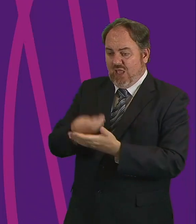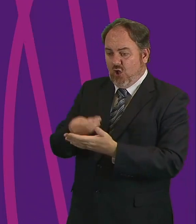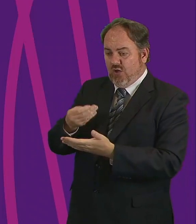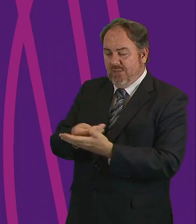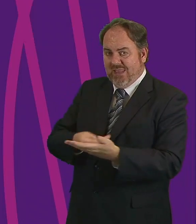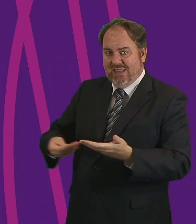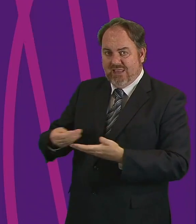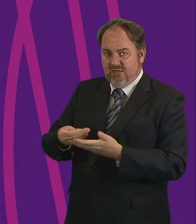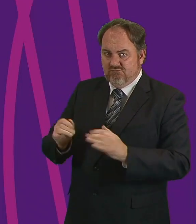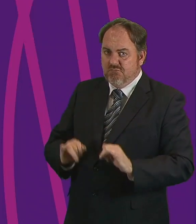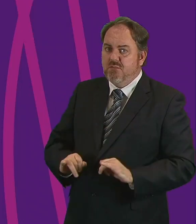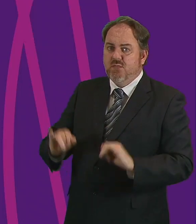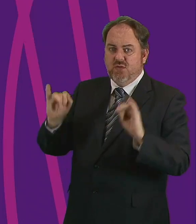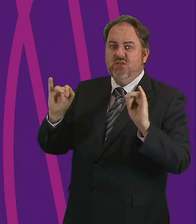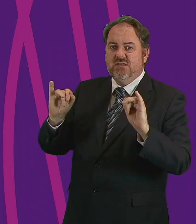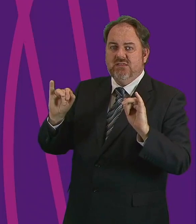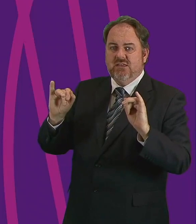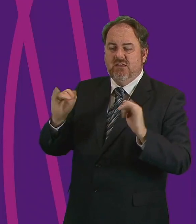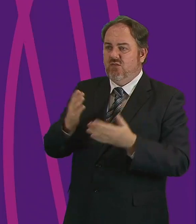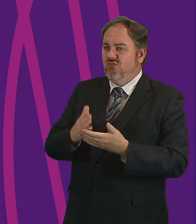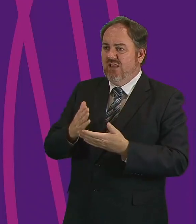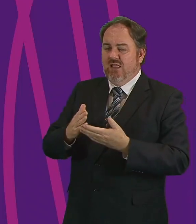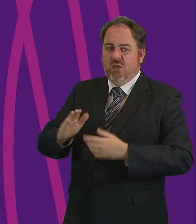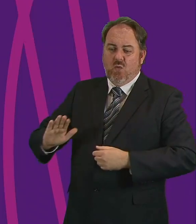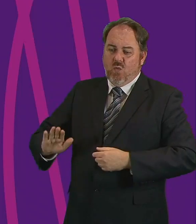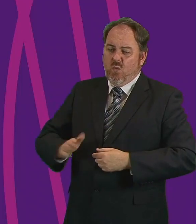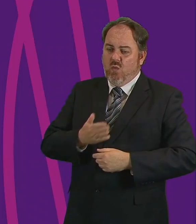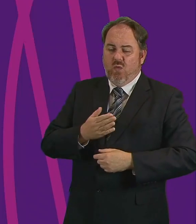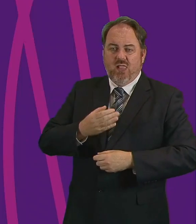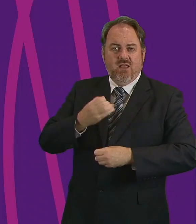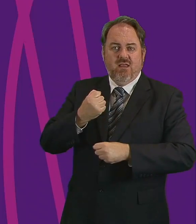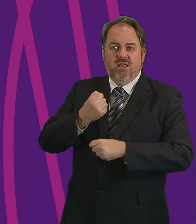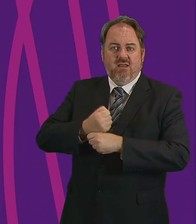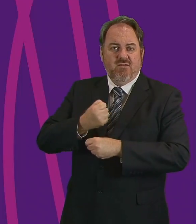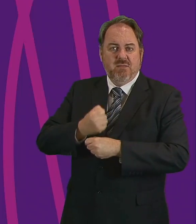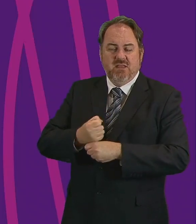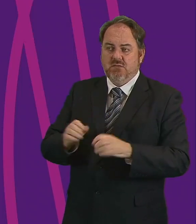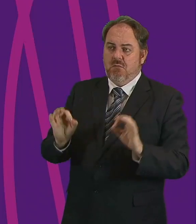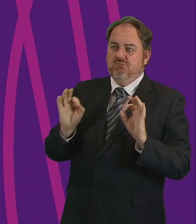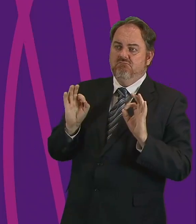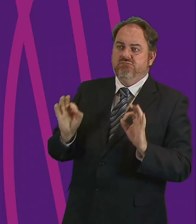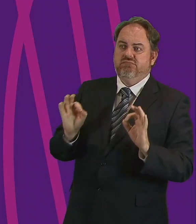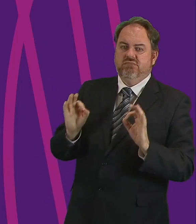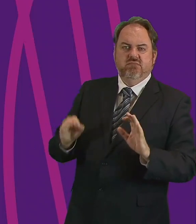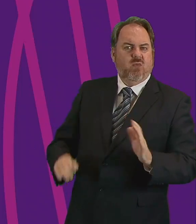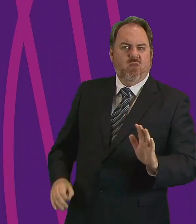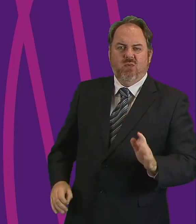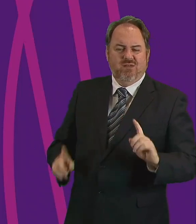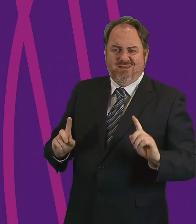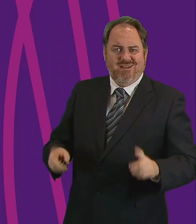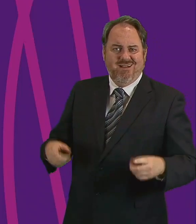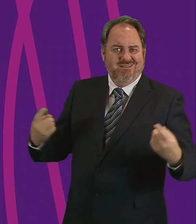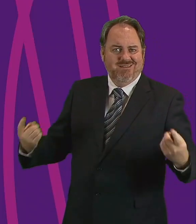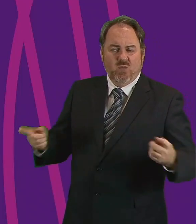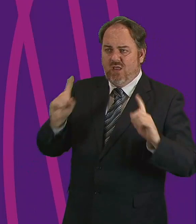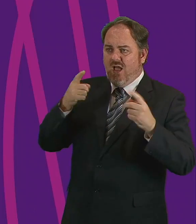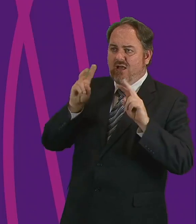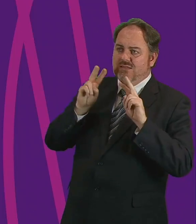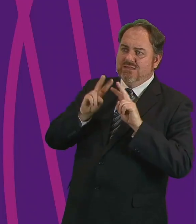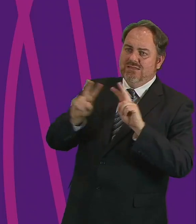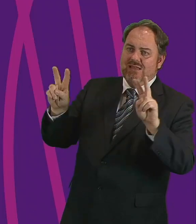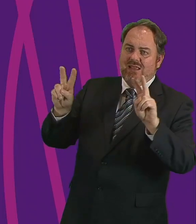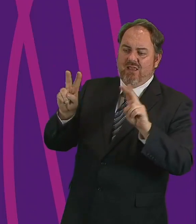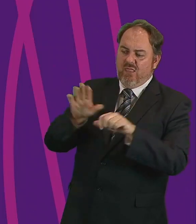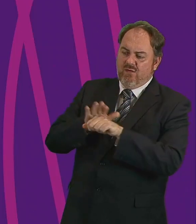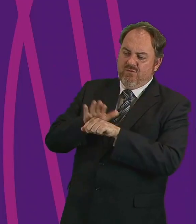would be reasonable to suggest that any government is doing so with perfect foresight or indeed with